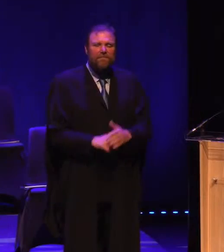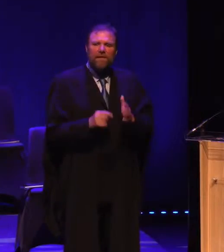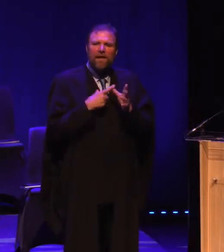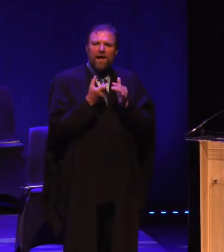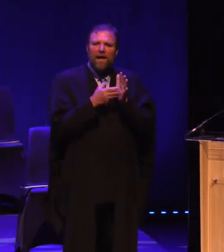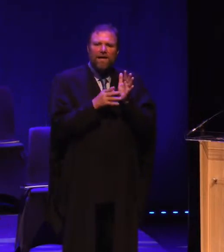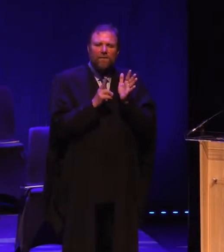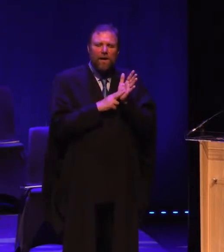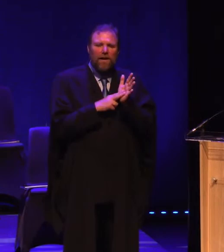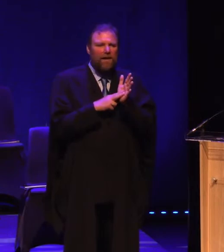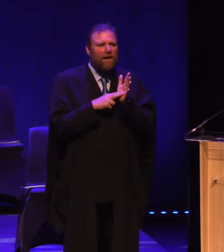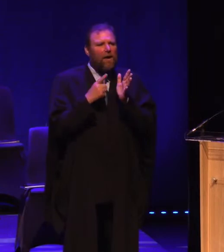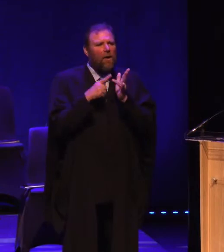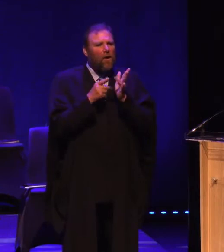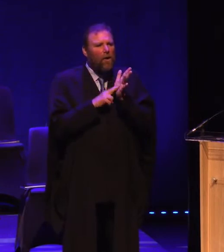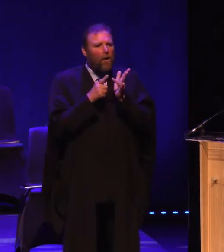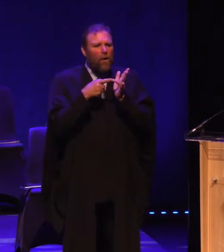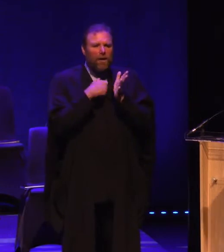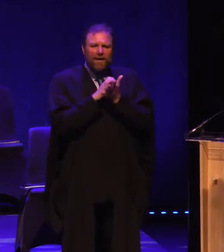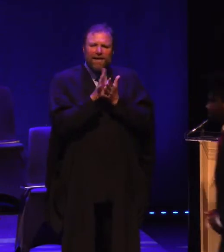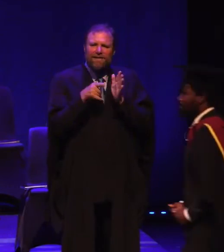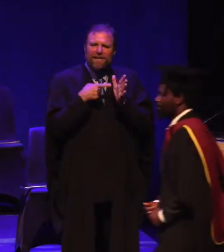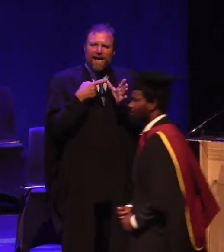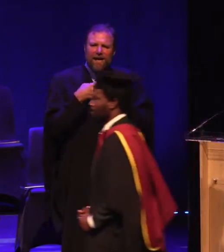Adewale Daniel Oniyide.